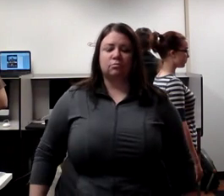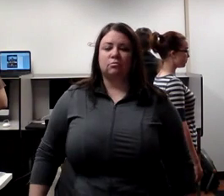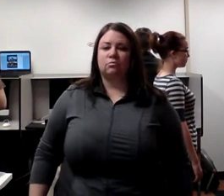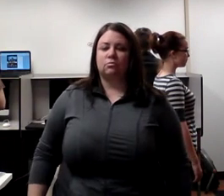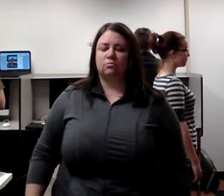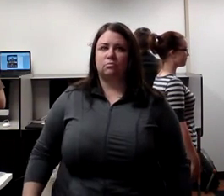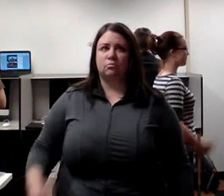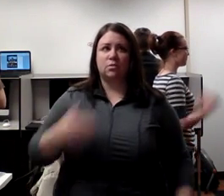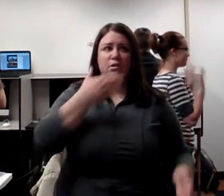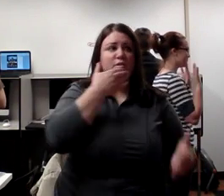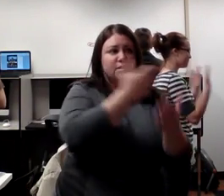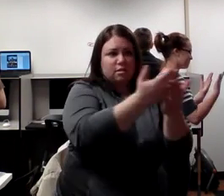Thank you.